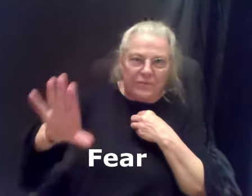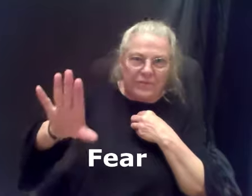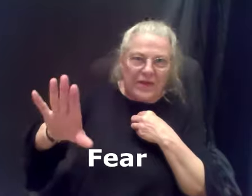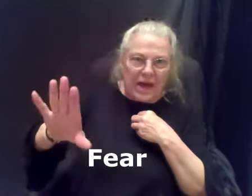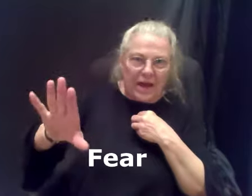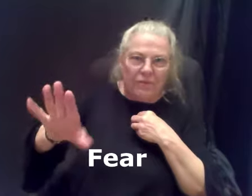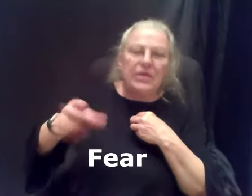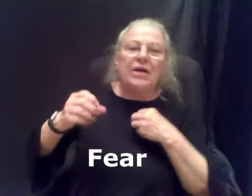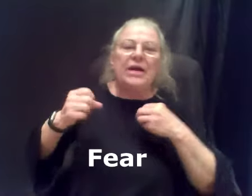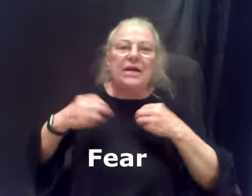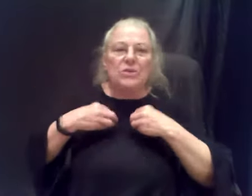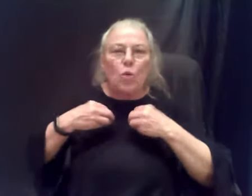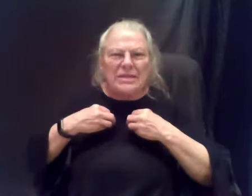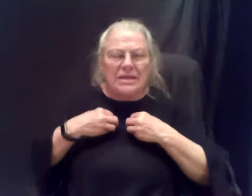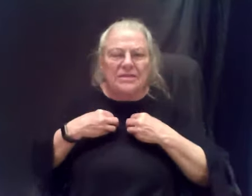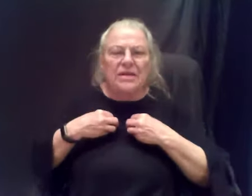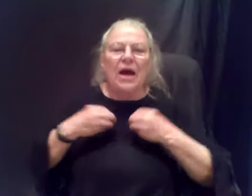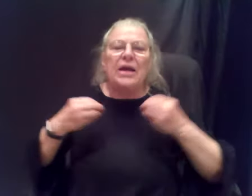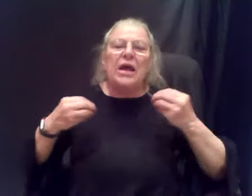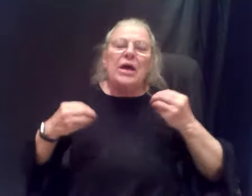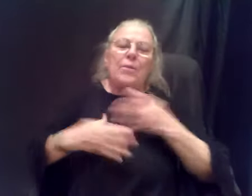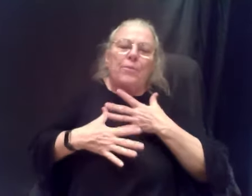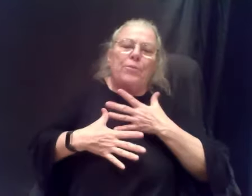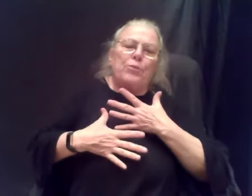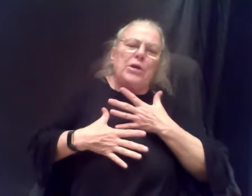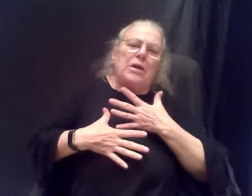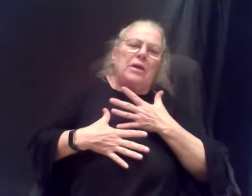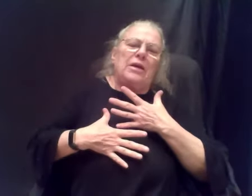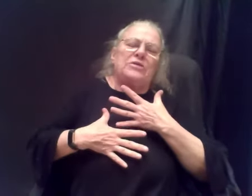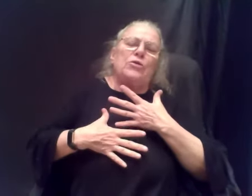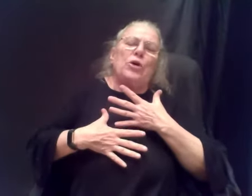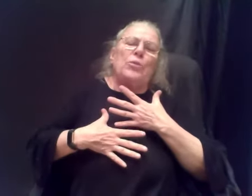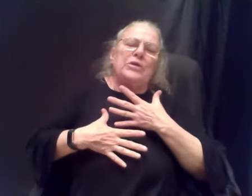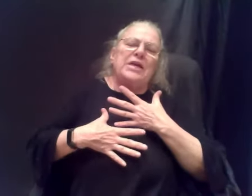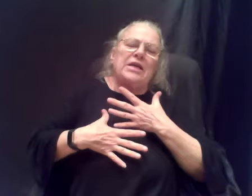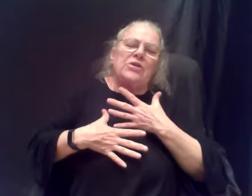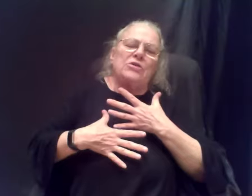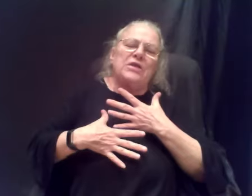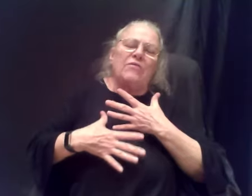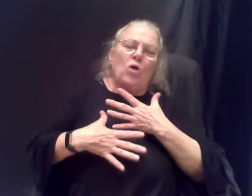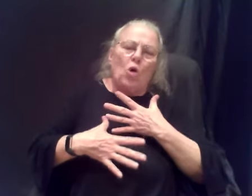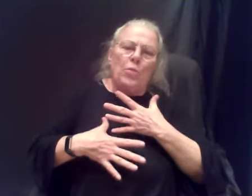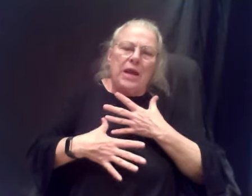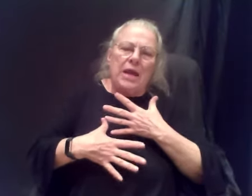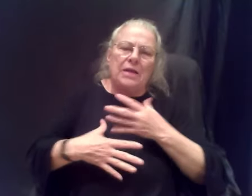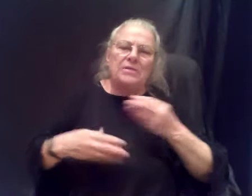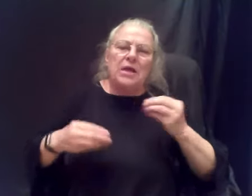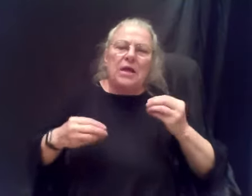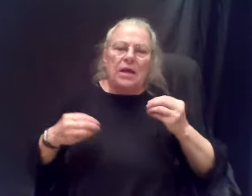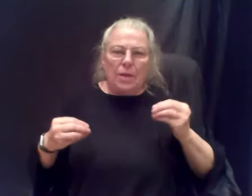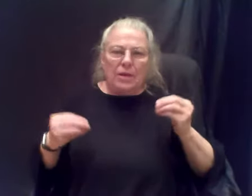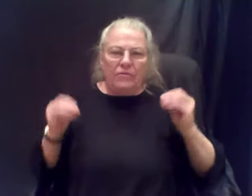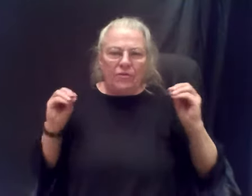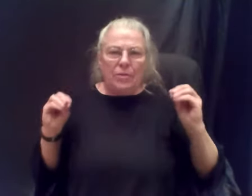that out there. It is what's inside. So you're protecting yourself. Open hands, coming from a